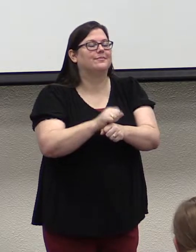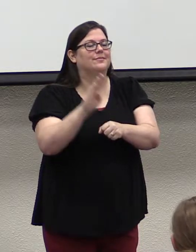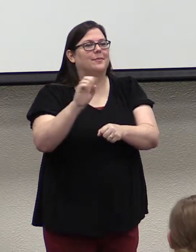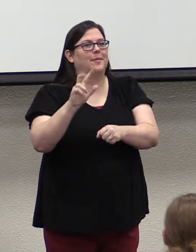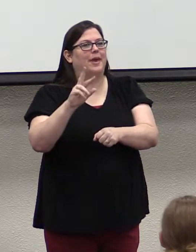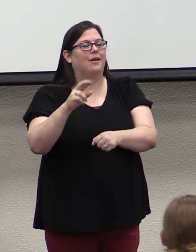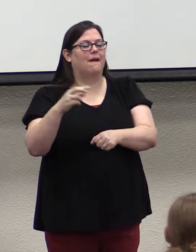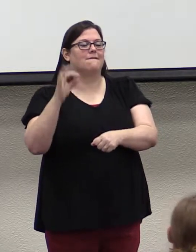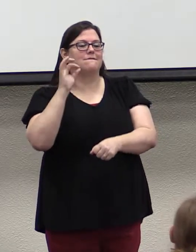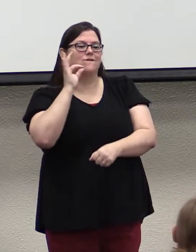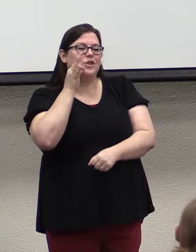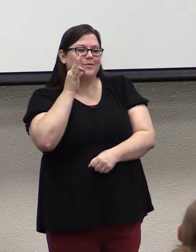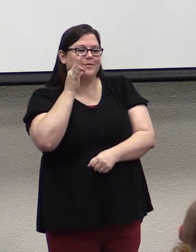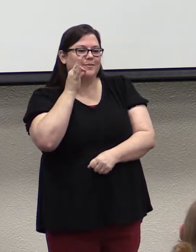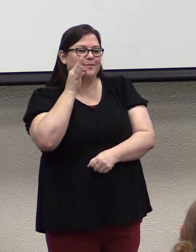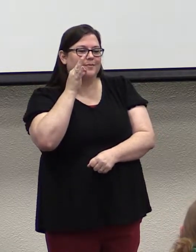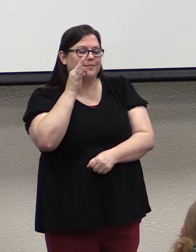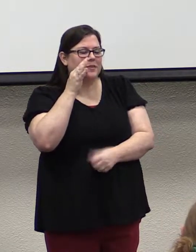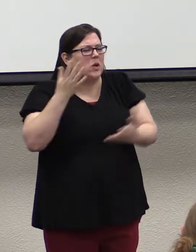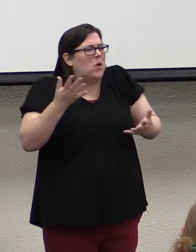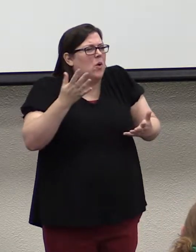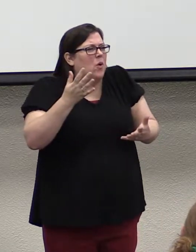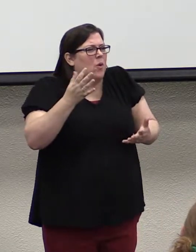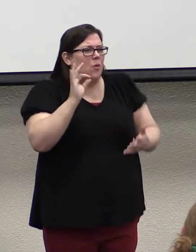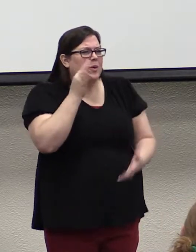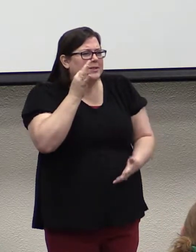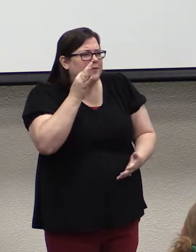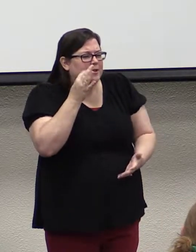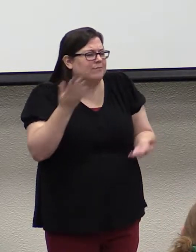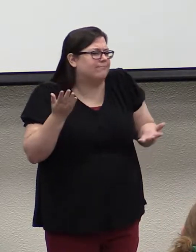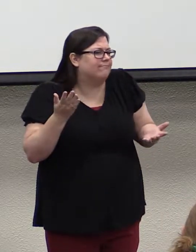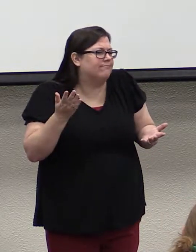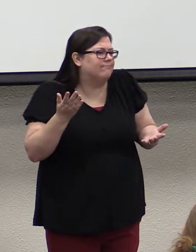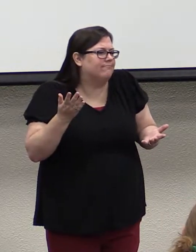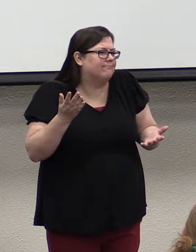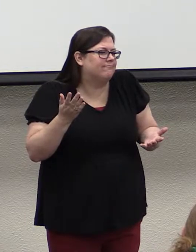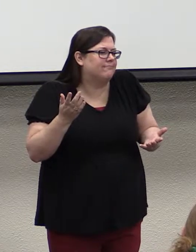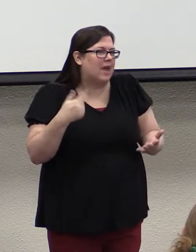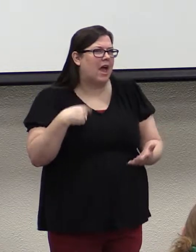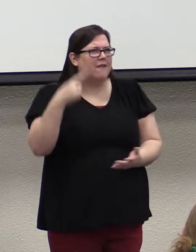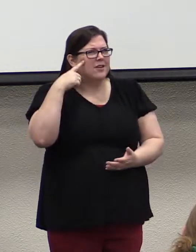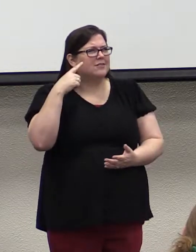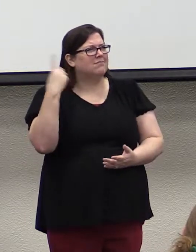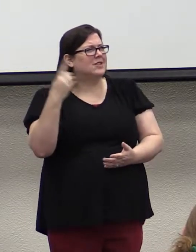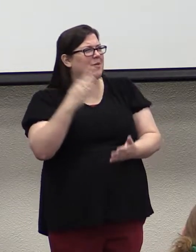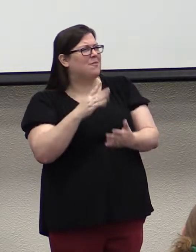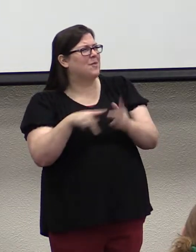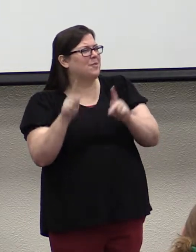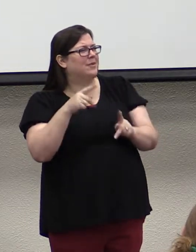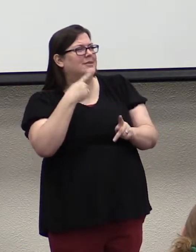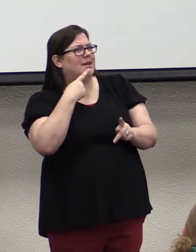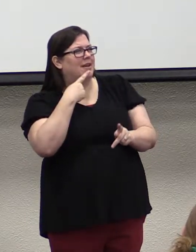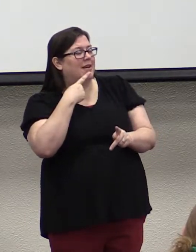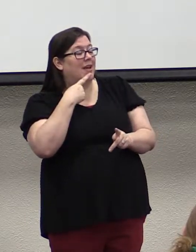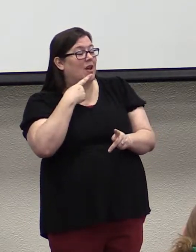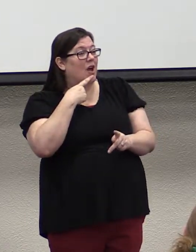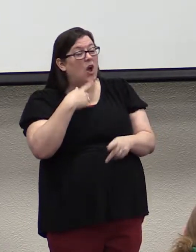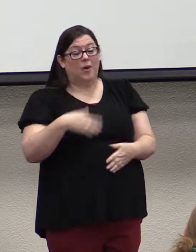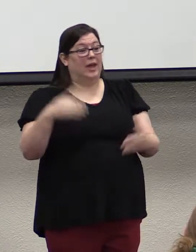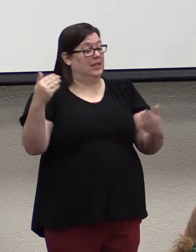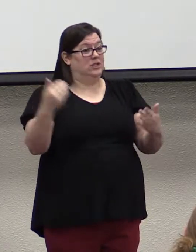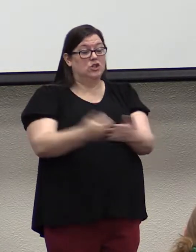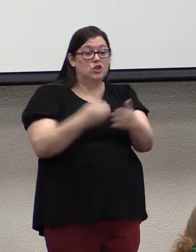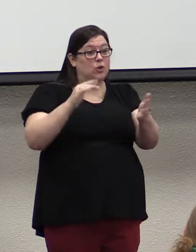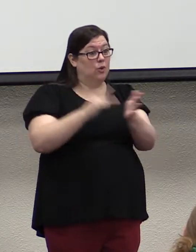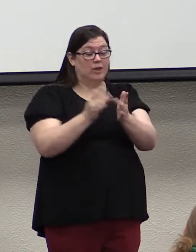a little bit about what is this fruit that we're supposed to be bearing. I've heard some people say, well, that fruit we're supposed to be bearing is new